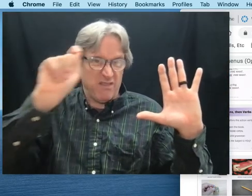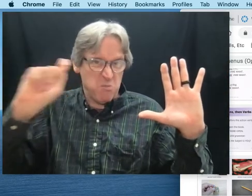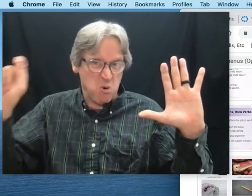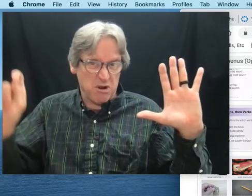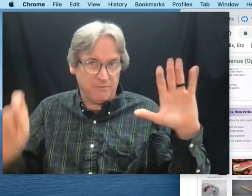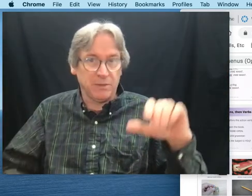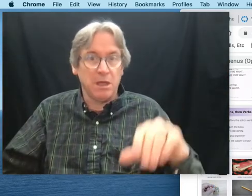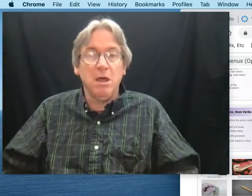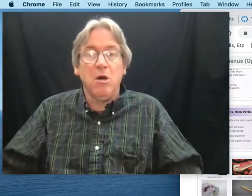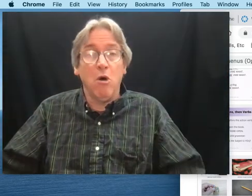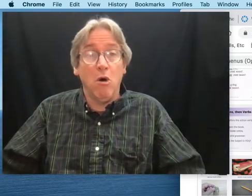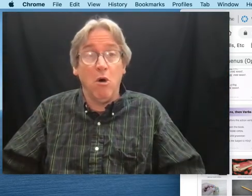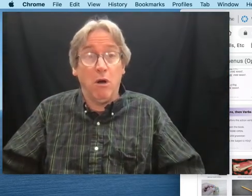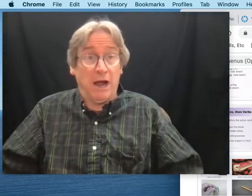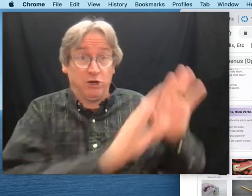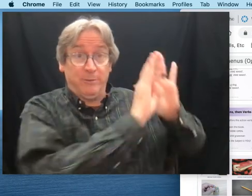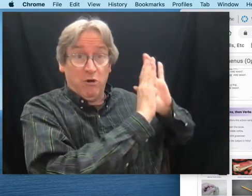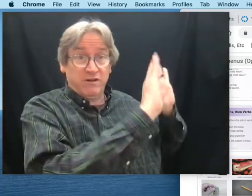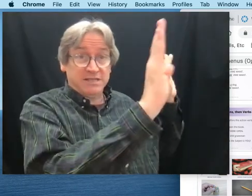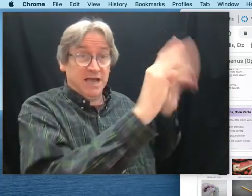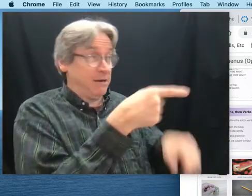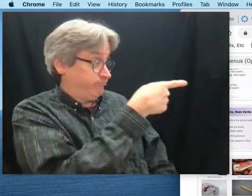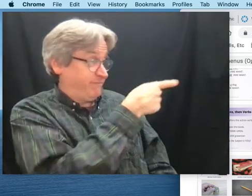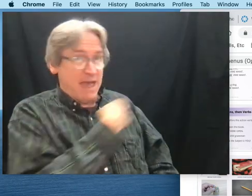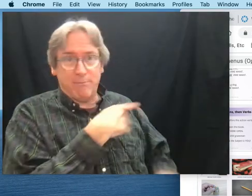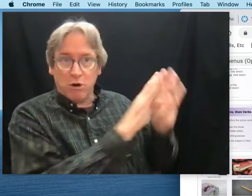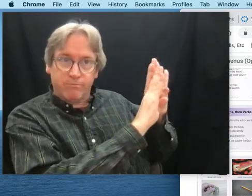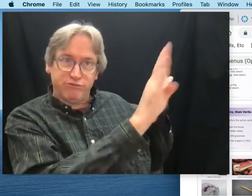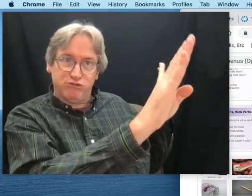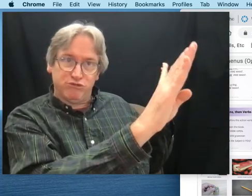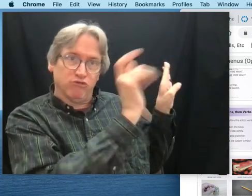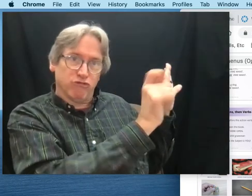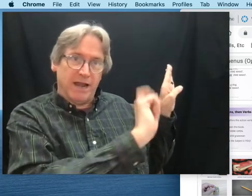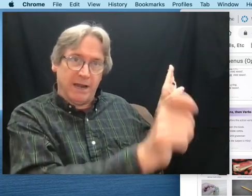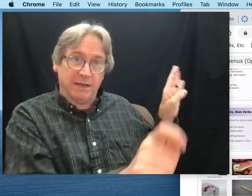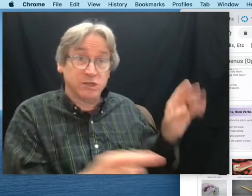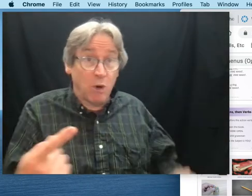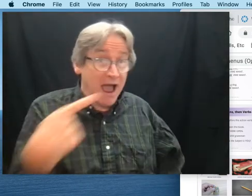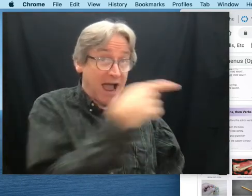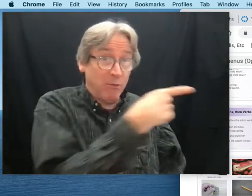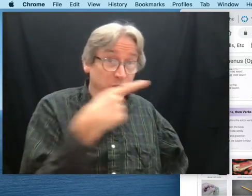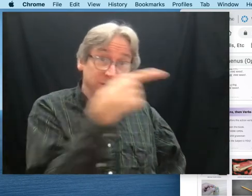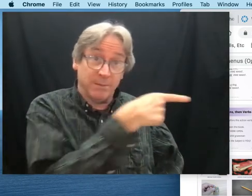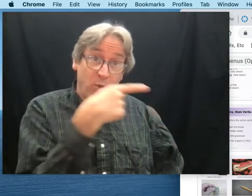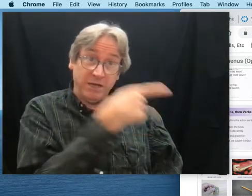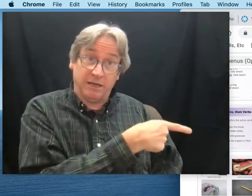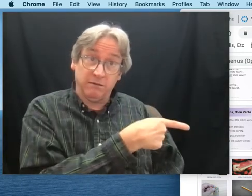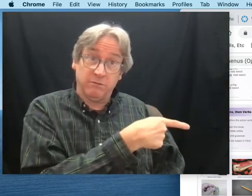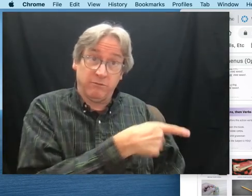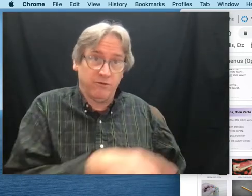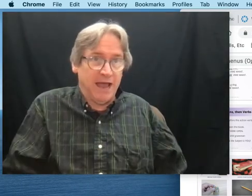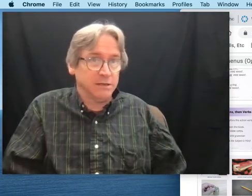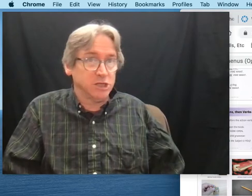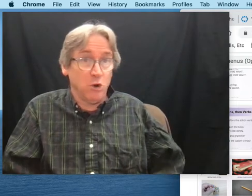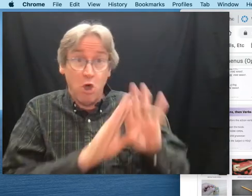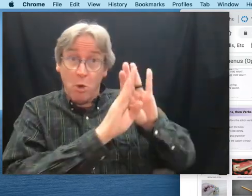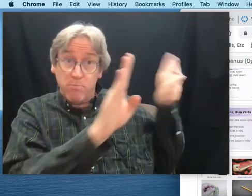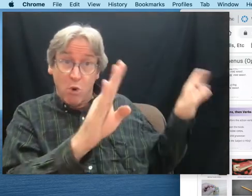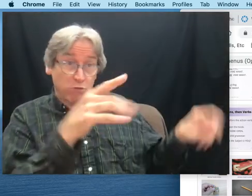Right on the board. I could be over on the side. That board, right on it. So I will use the pointing for